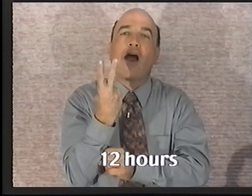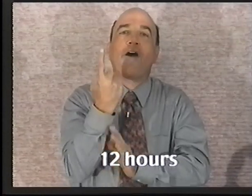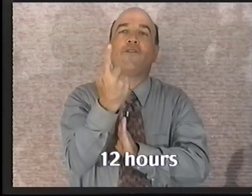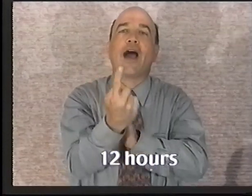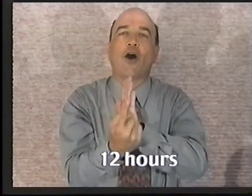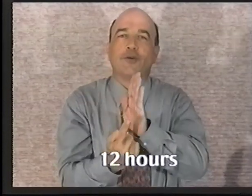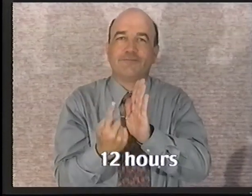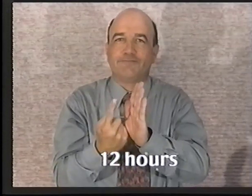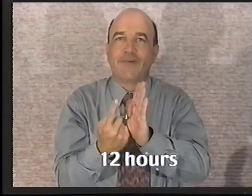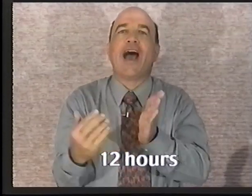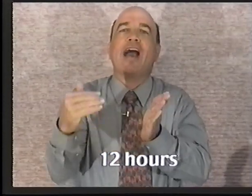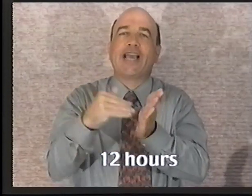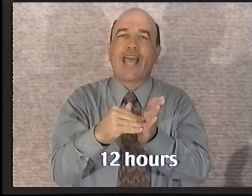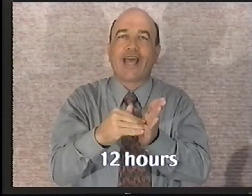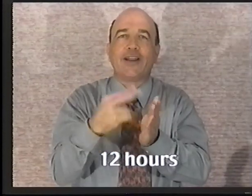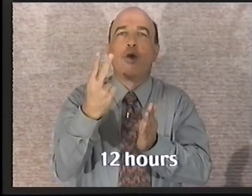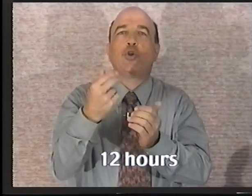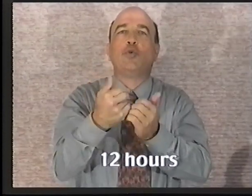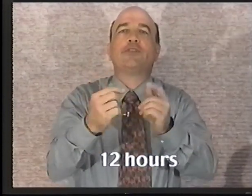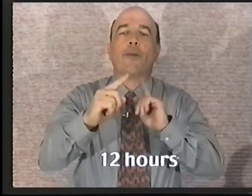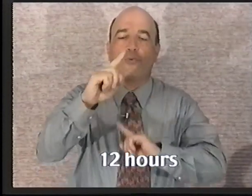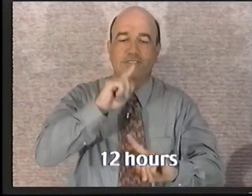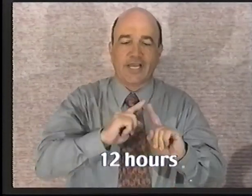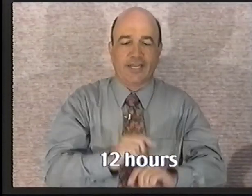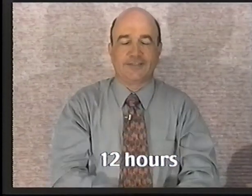12 hours. Again, 2 separate signs.